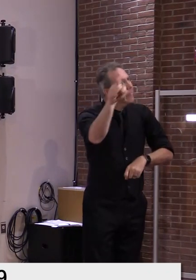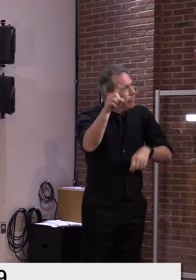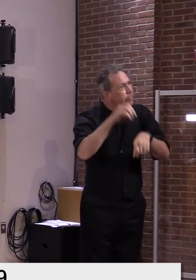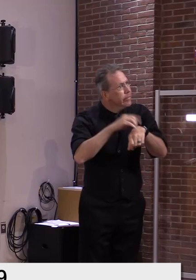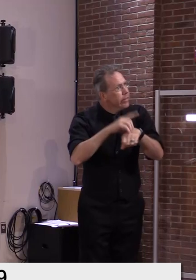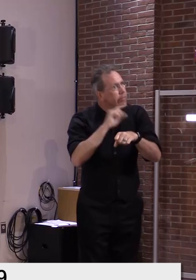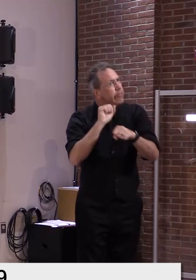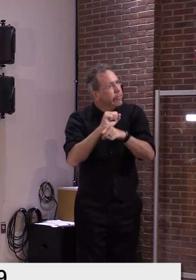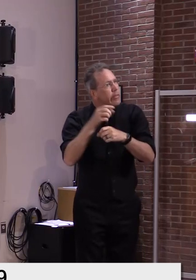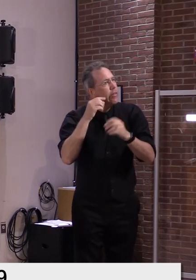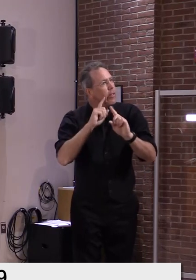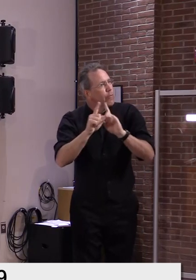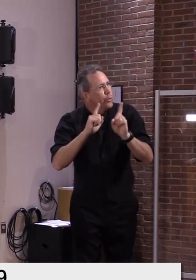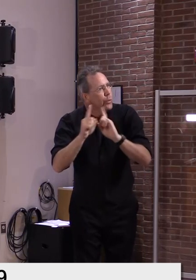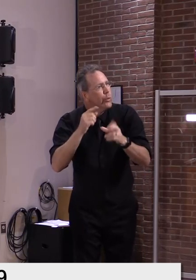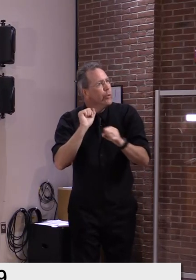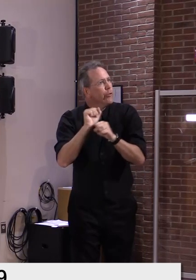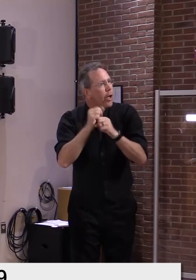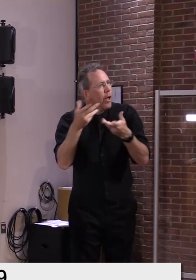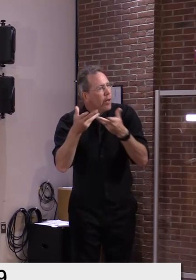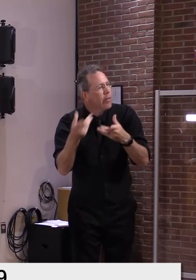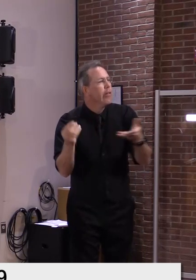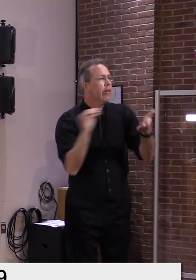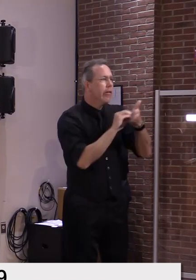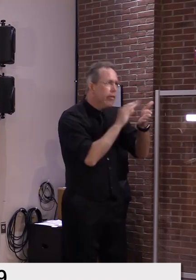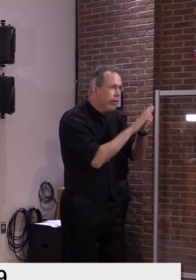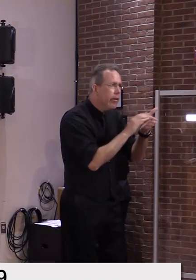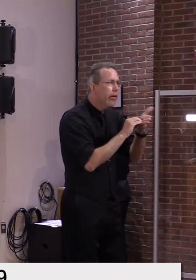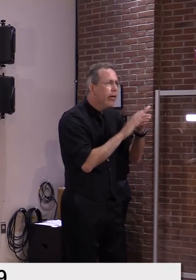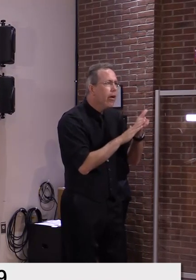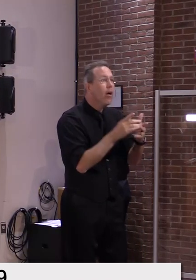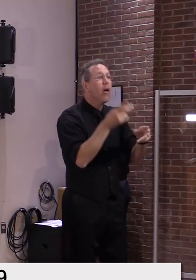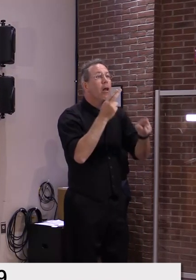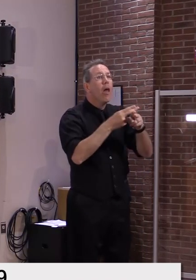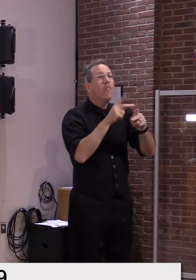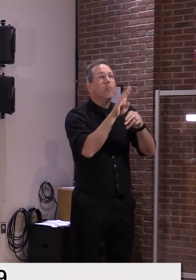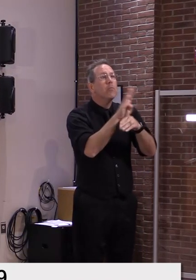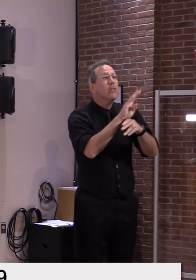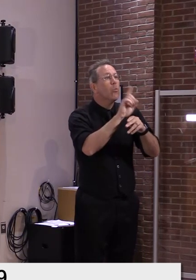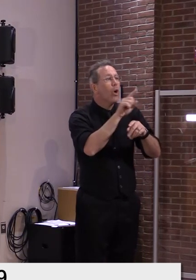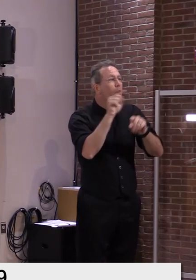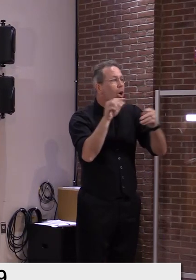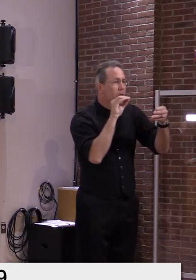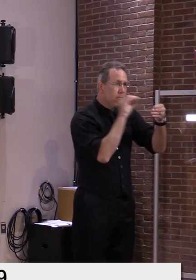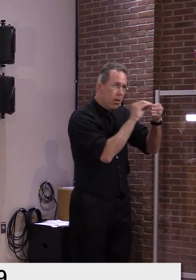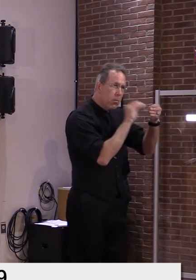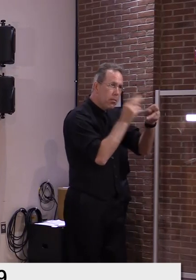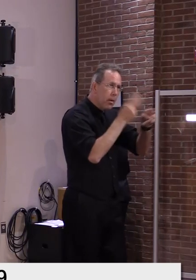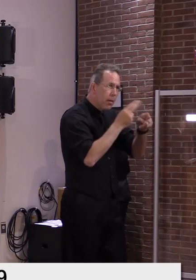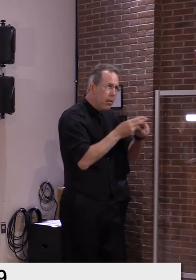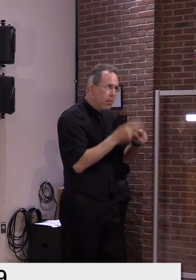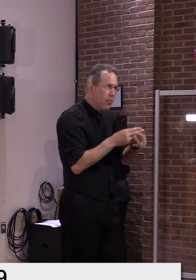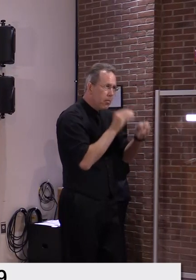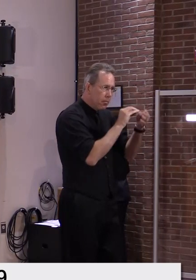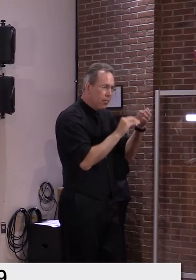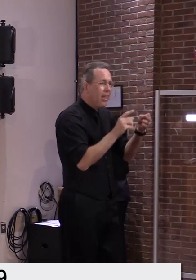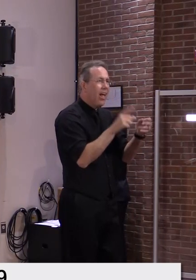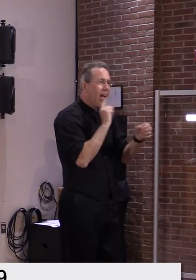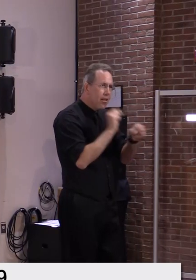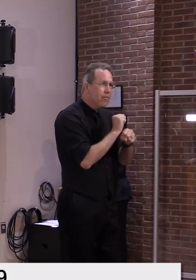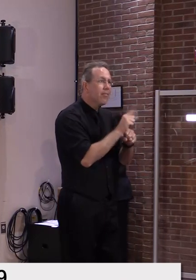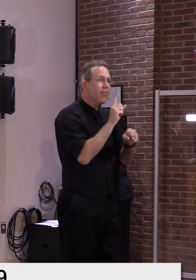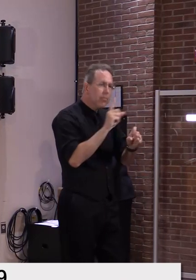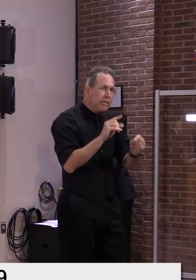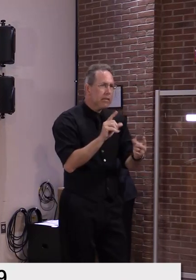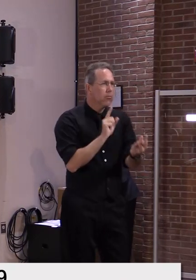they contact as part of the work search and what was the job that you applied for, so on and so forth. We still want them to be doing that work,